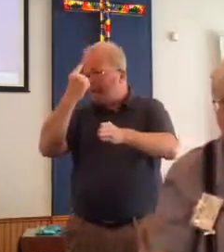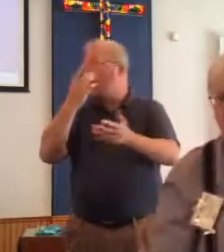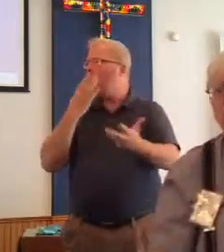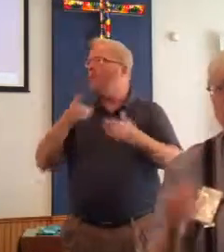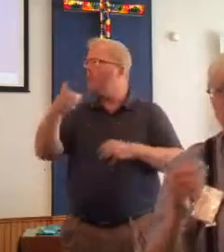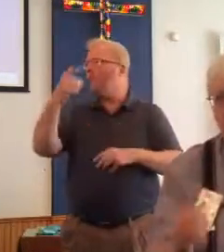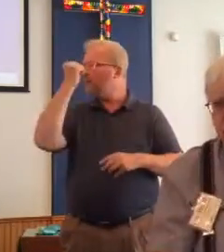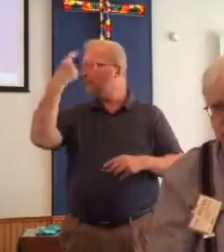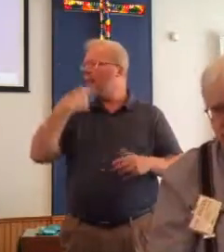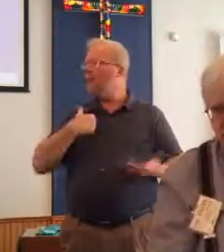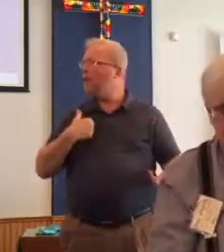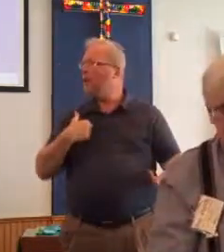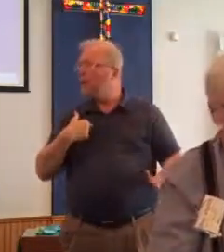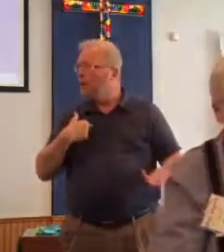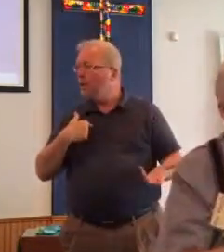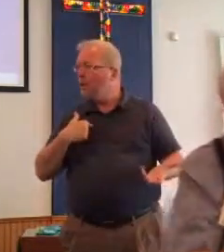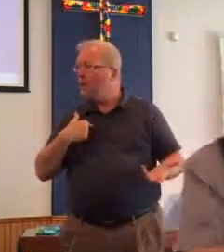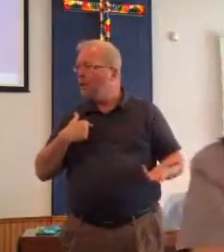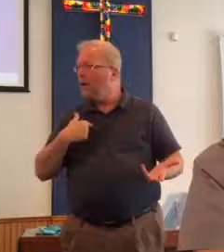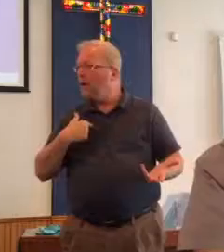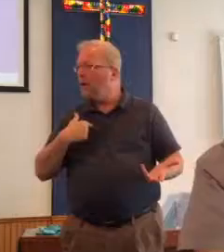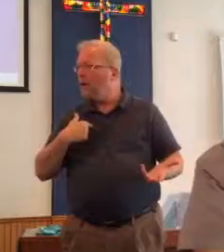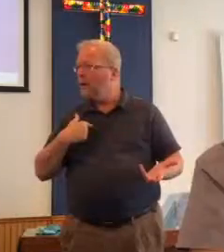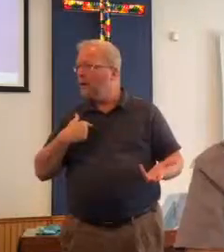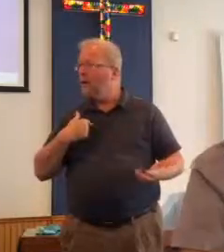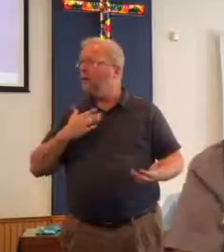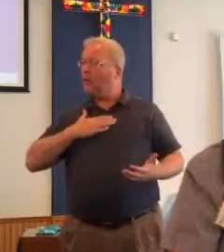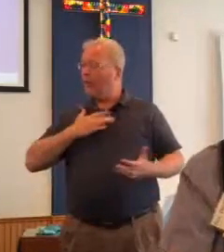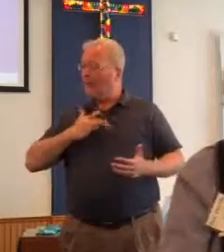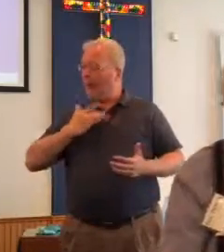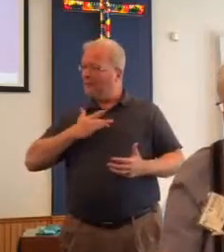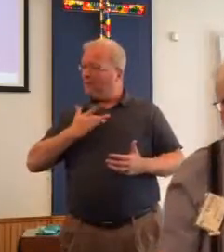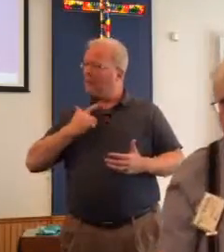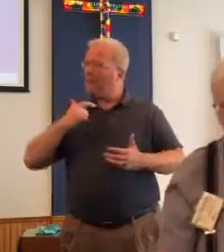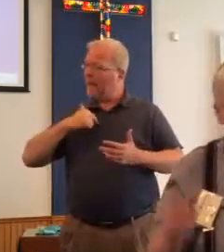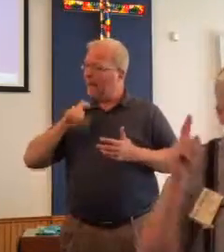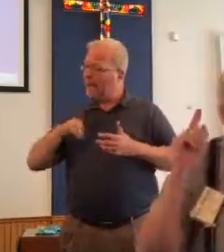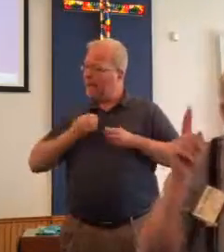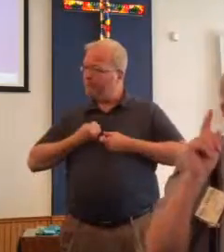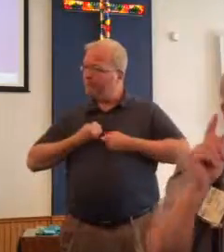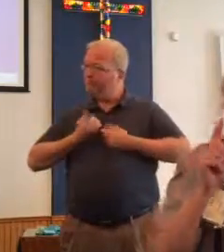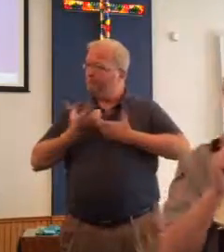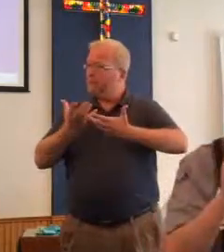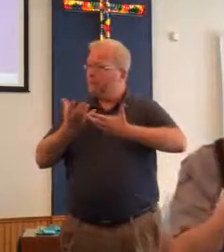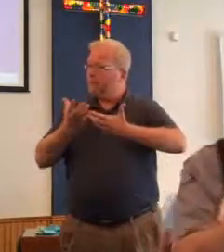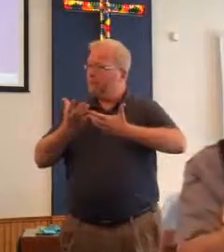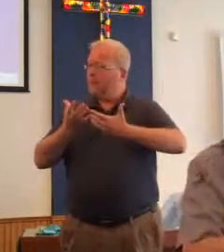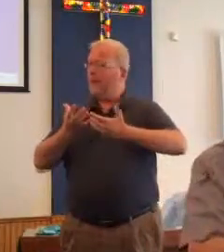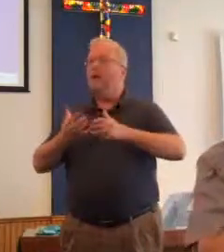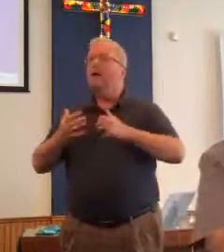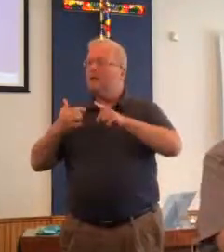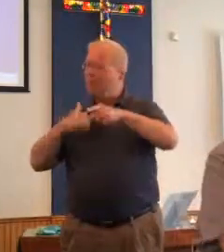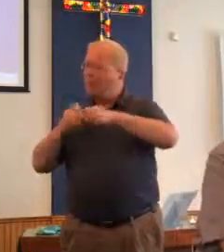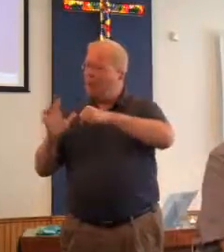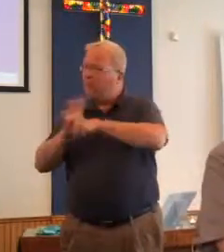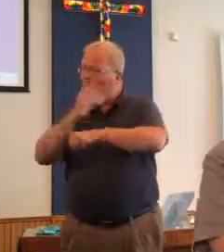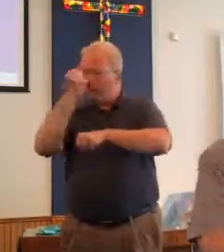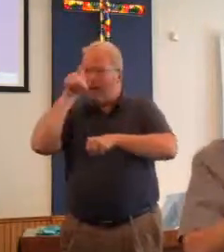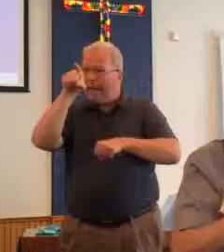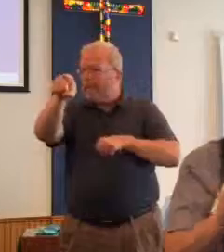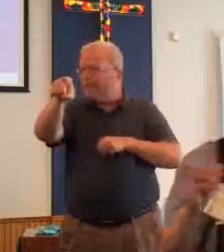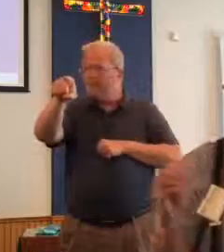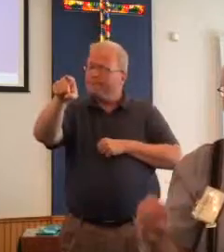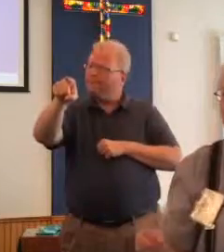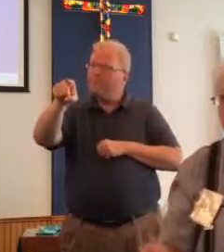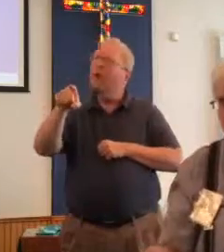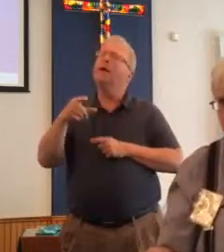We can never understand where someone else is coming from. Totally understand. But we can do our